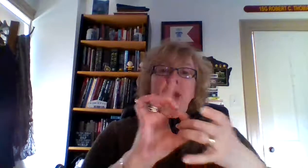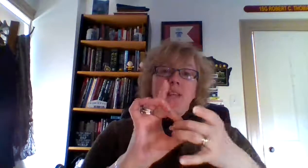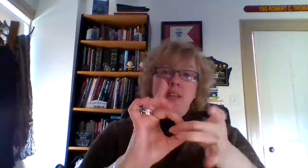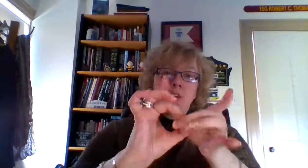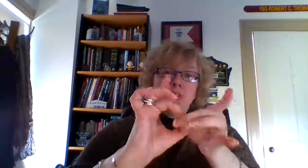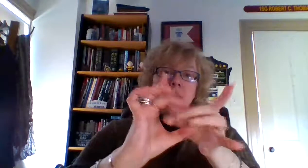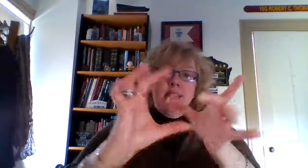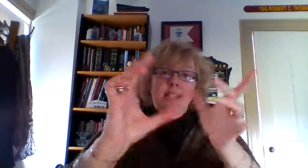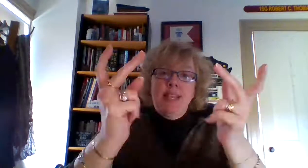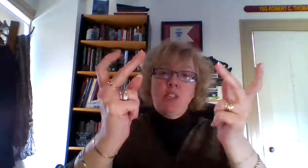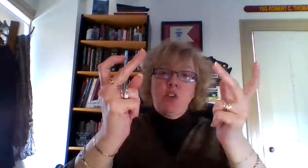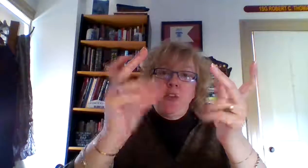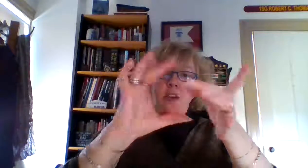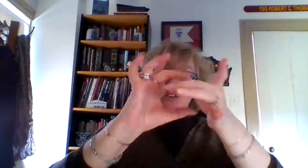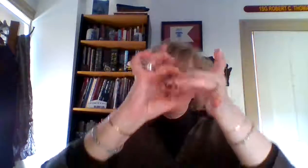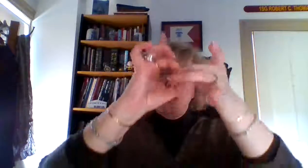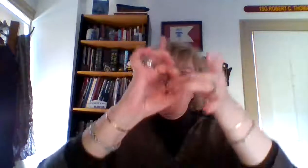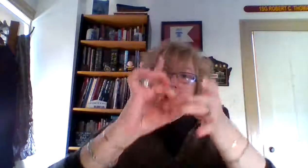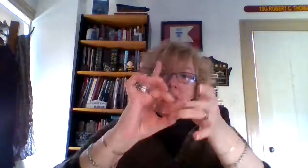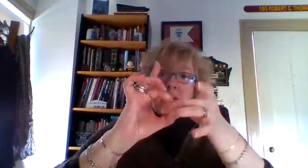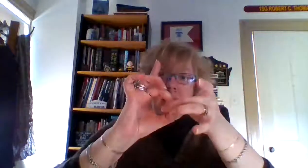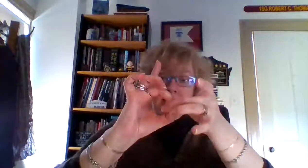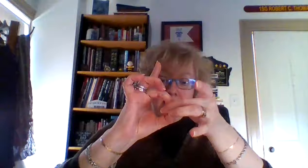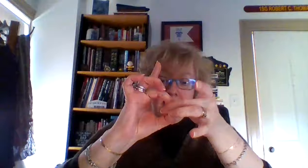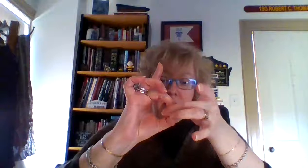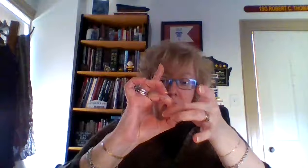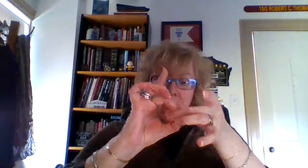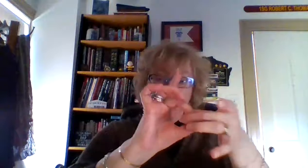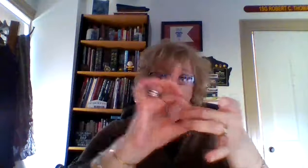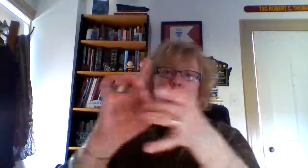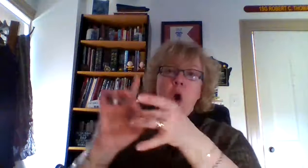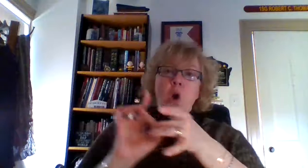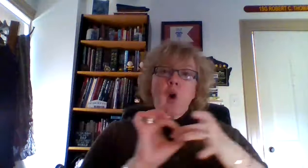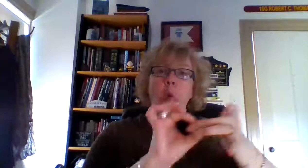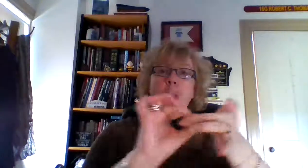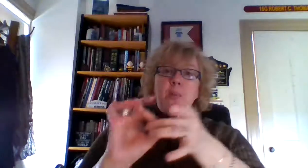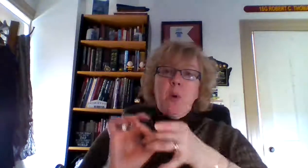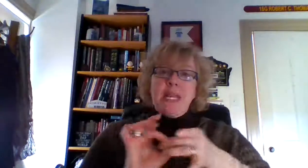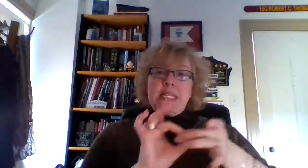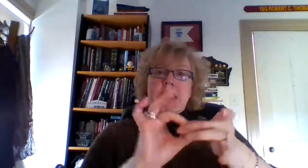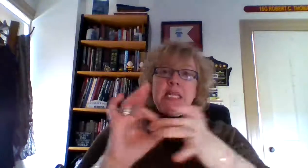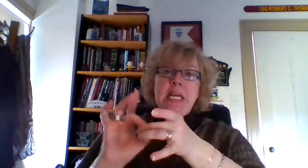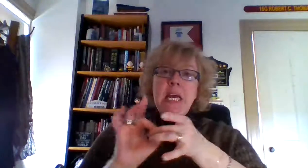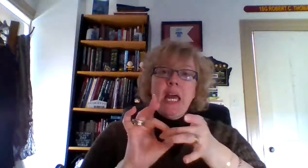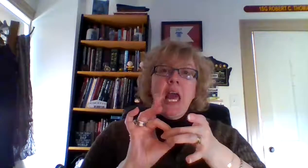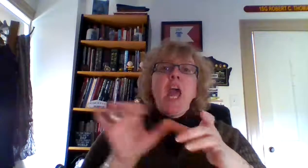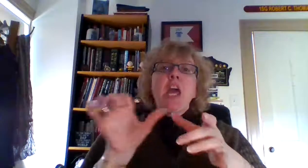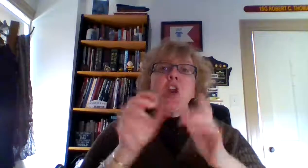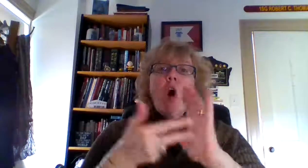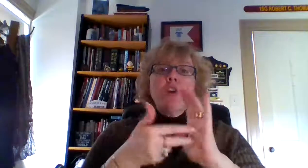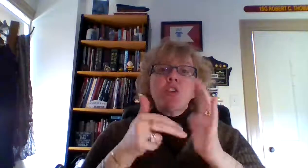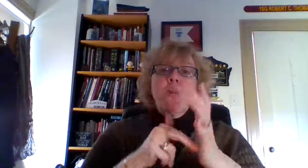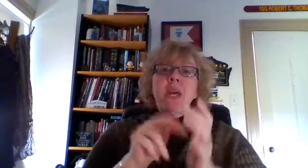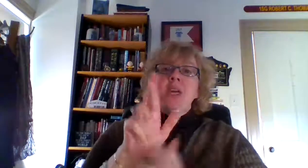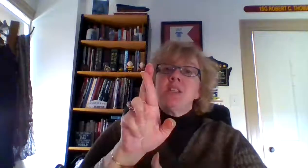Cooperate. You see, it's these two fingers connected together. Cooperate. It also means